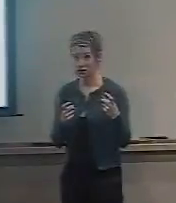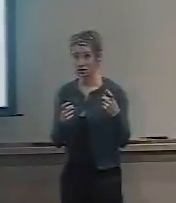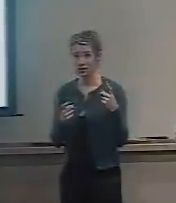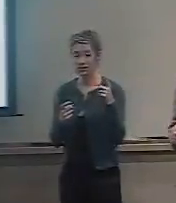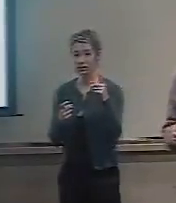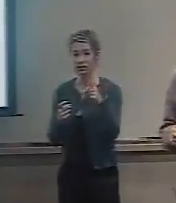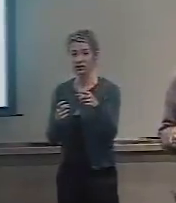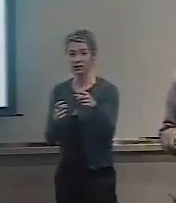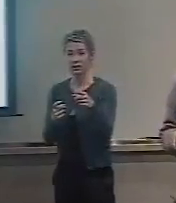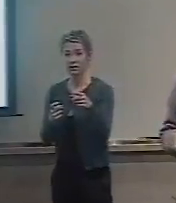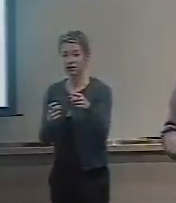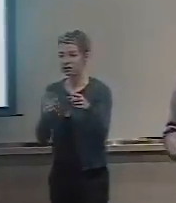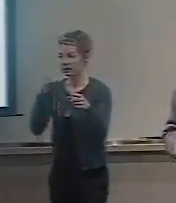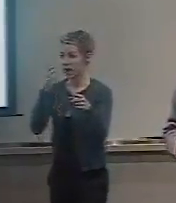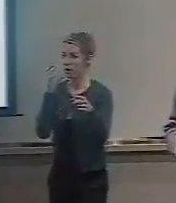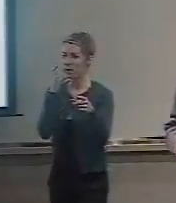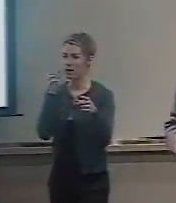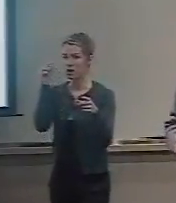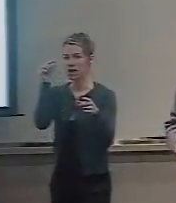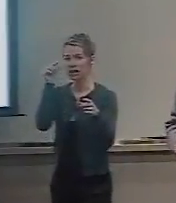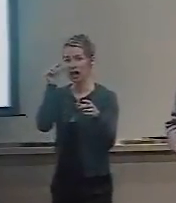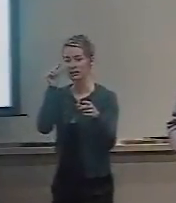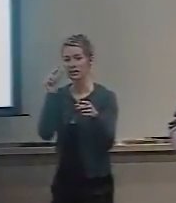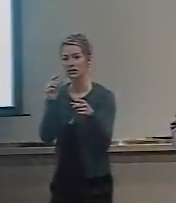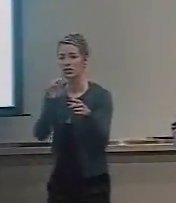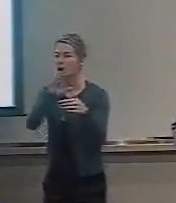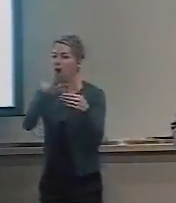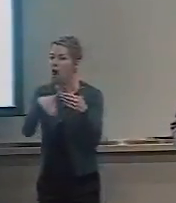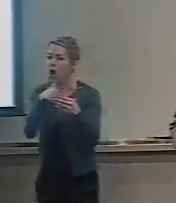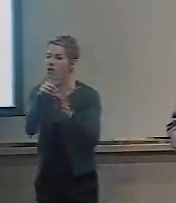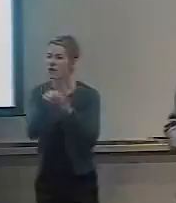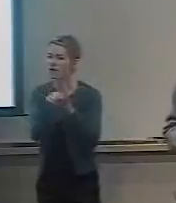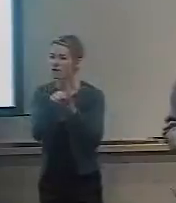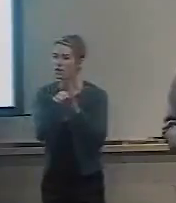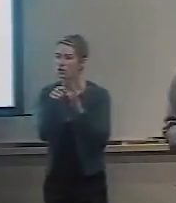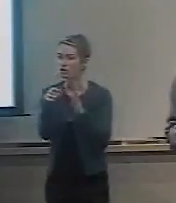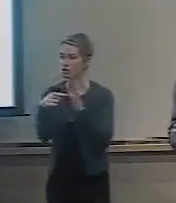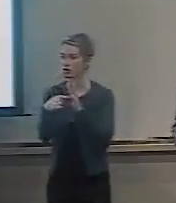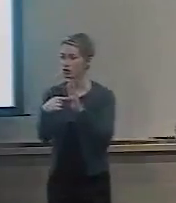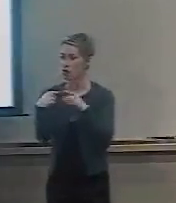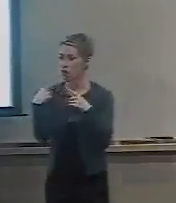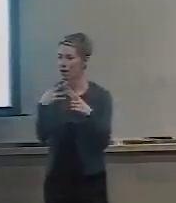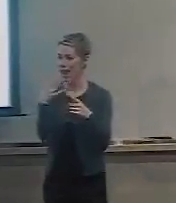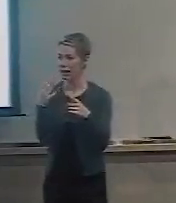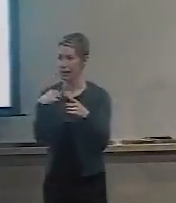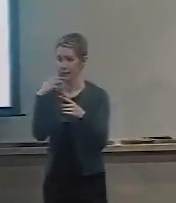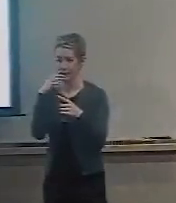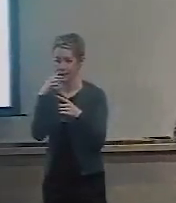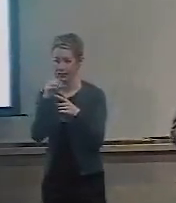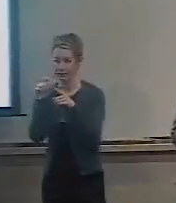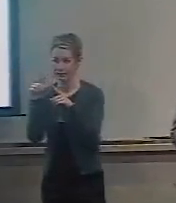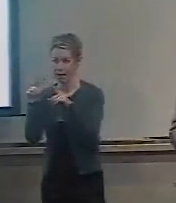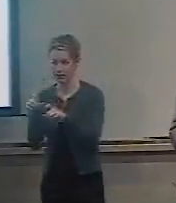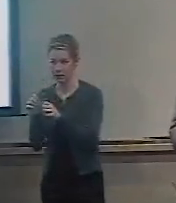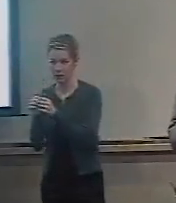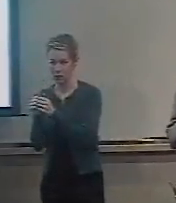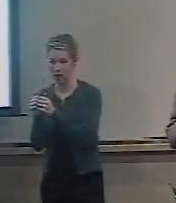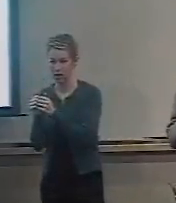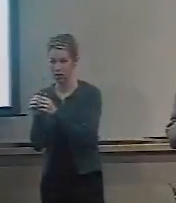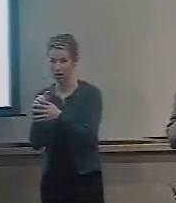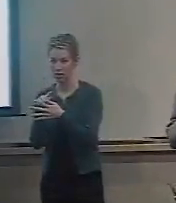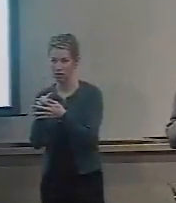over, yeah. All of the videos that you have shown and I guess have tested with